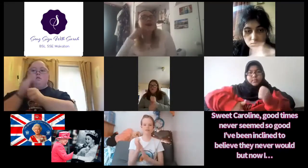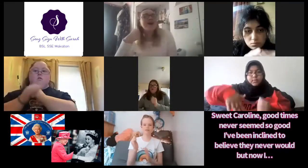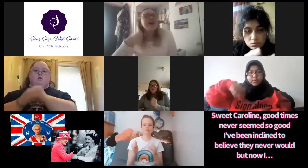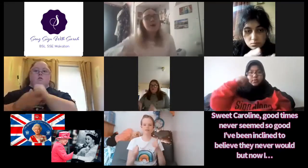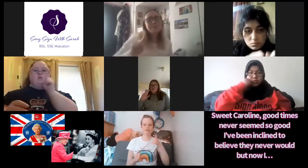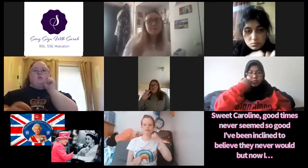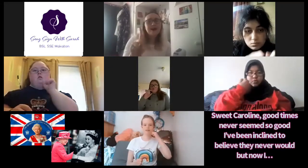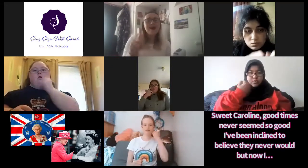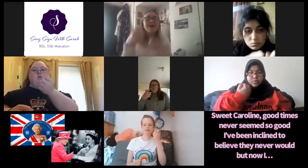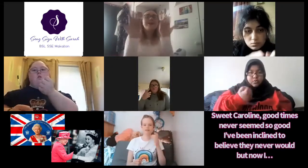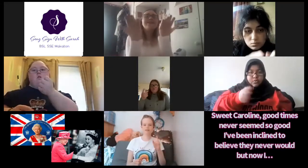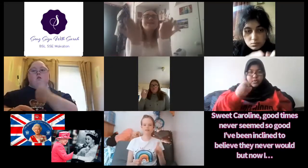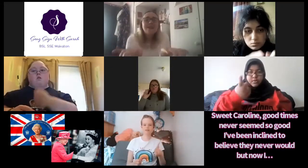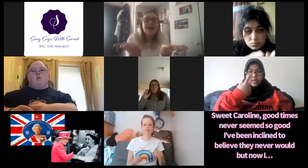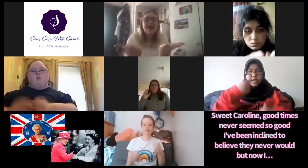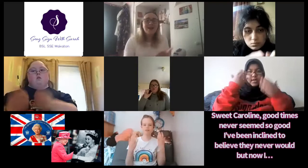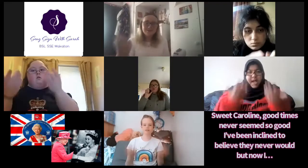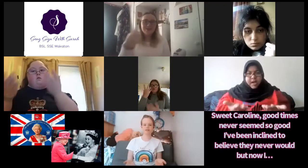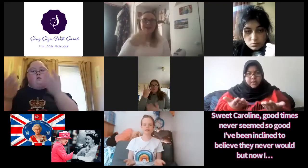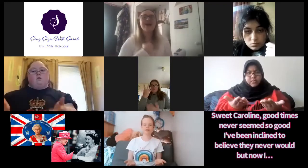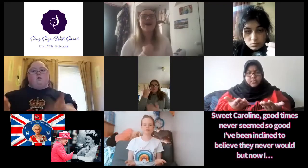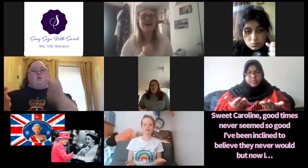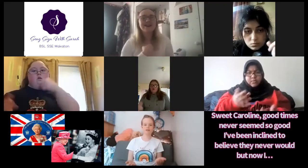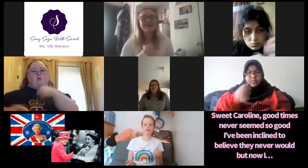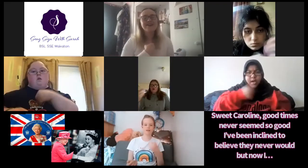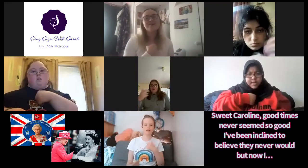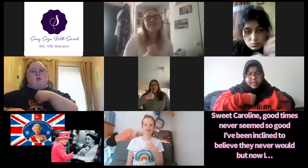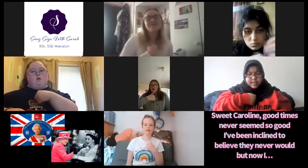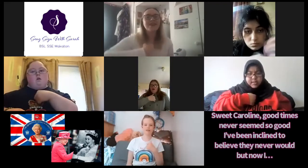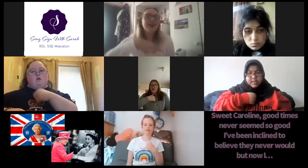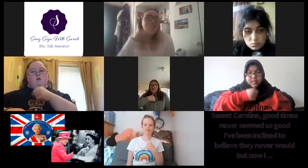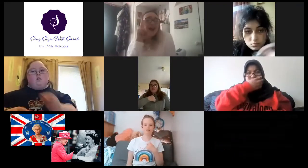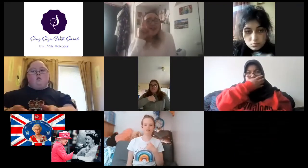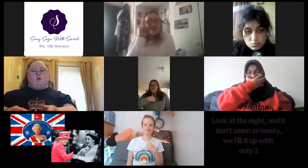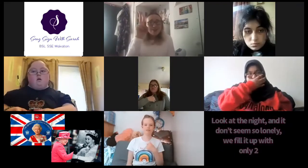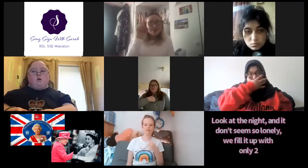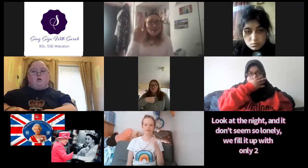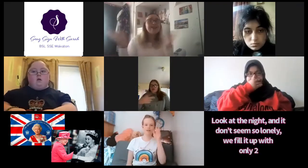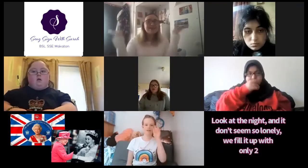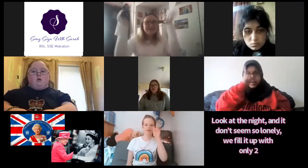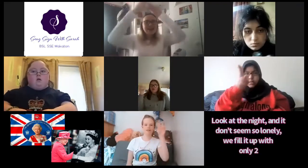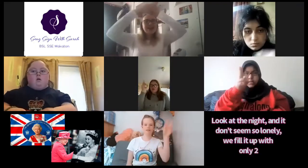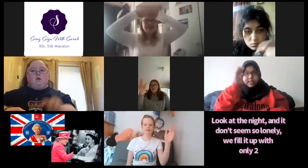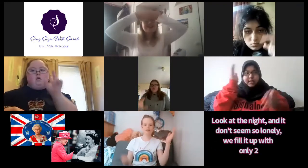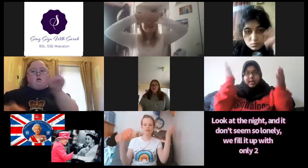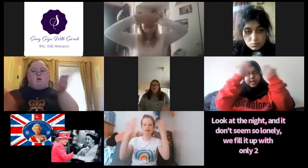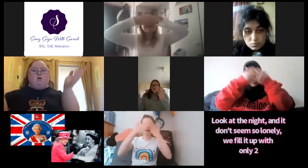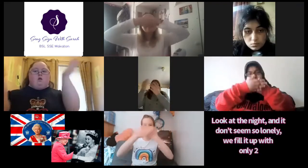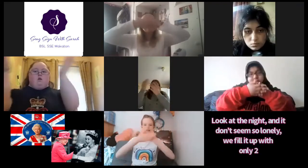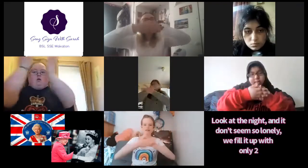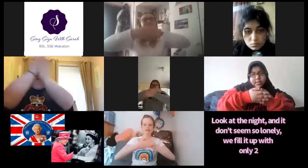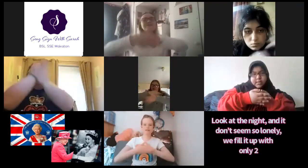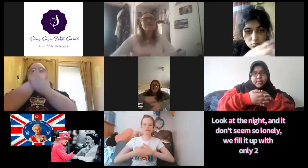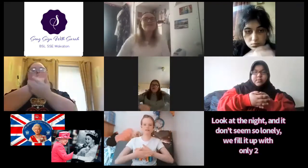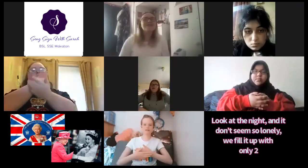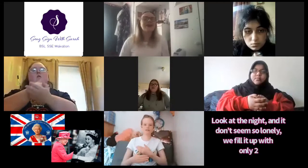was But now I Look at the night